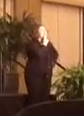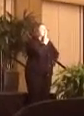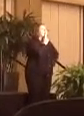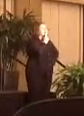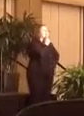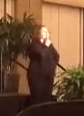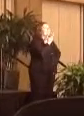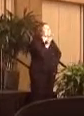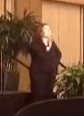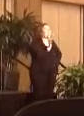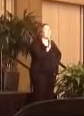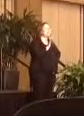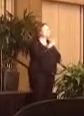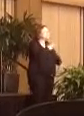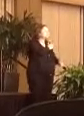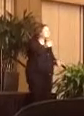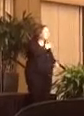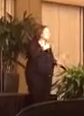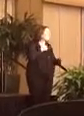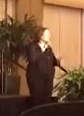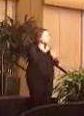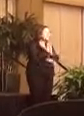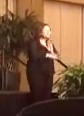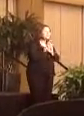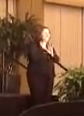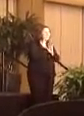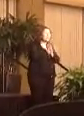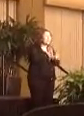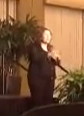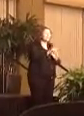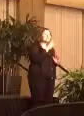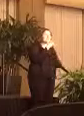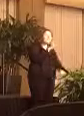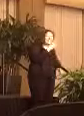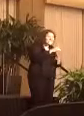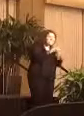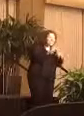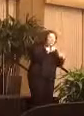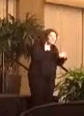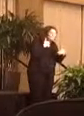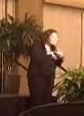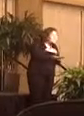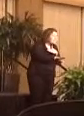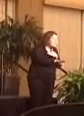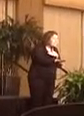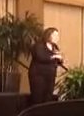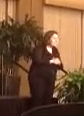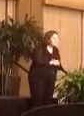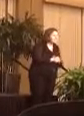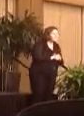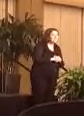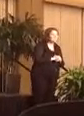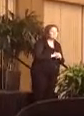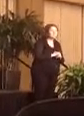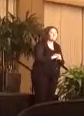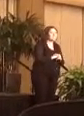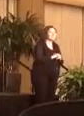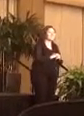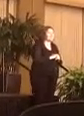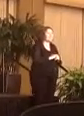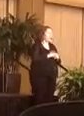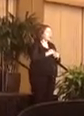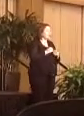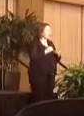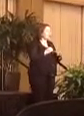I think I'm just too lazy and cheap for the bathhouse thing because it was like $18 to get in. And it's like, and you have to